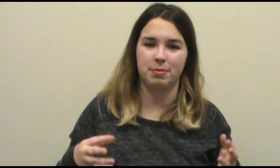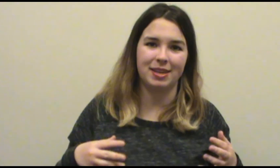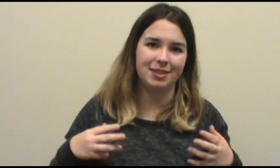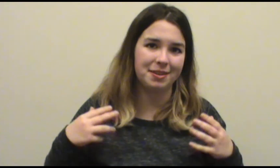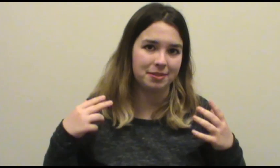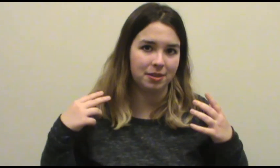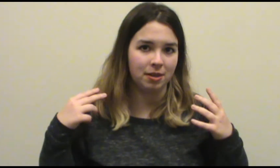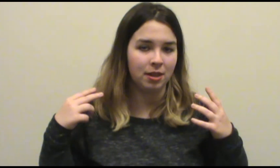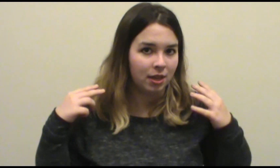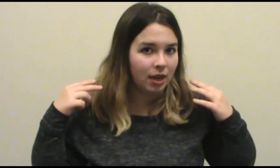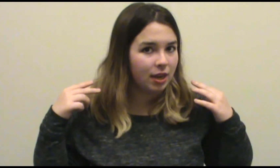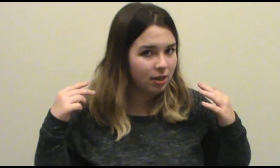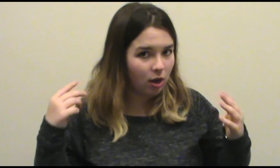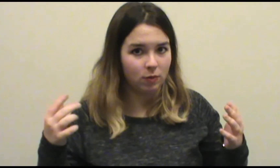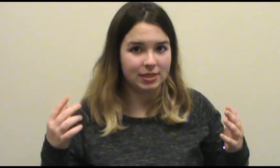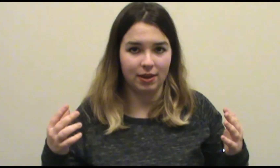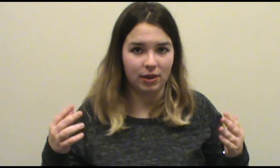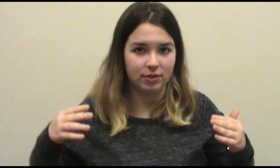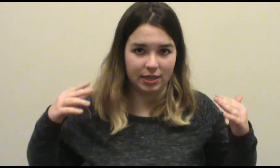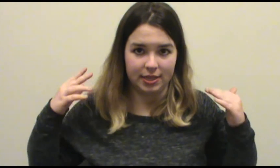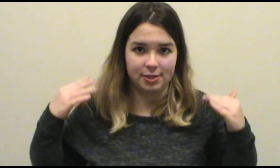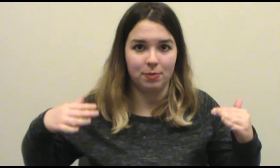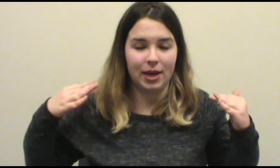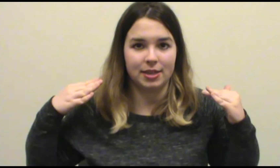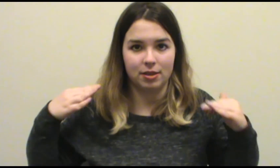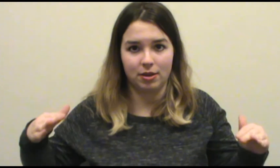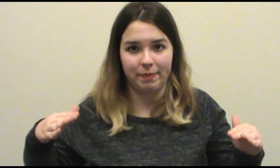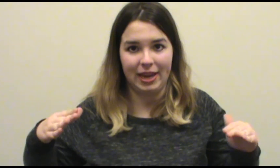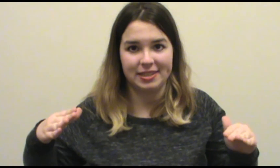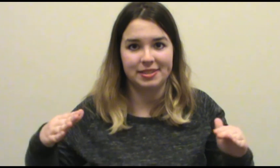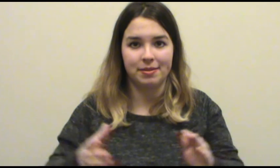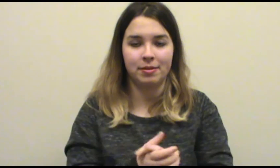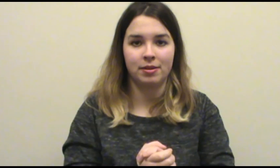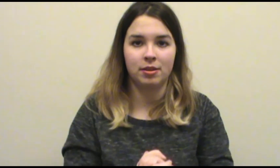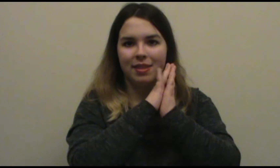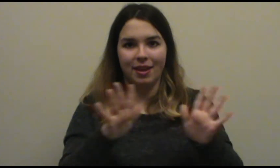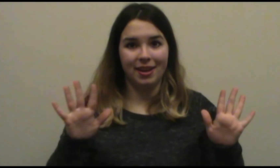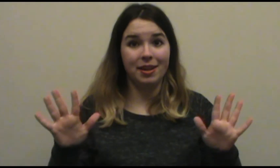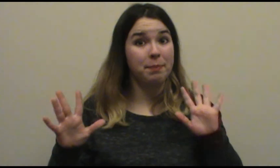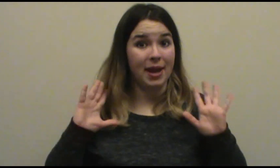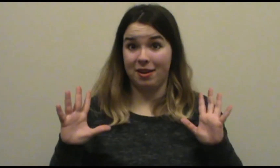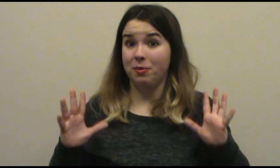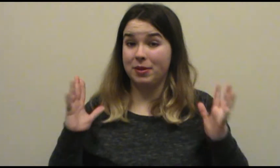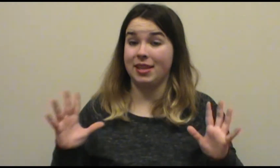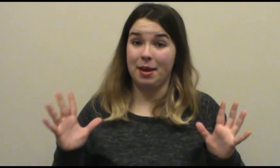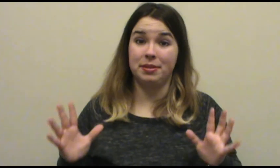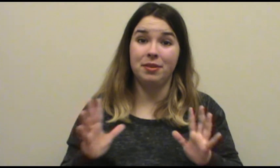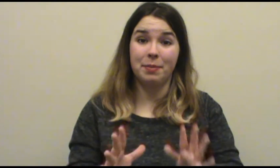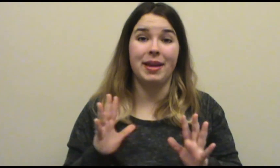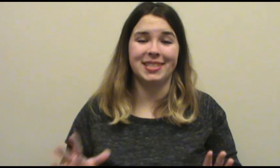because he doesn't always give out these direct commands? The ending battle was absolutely amazing,